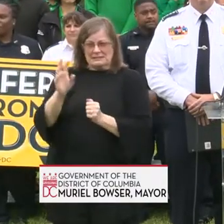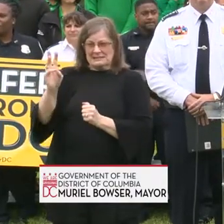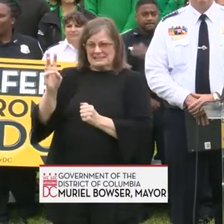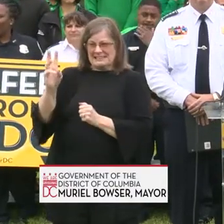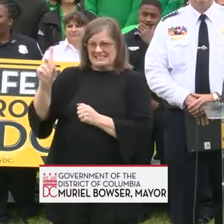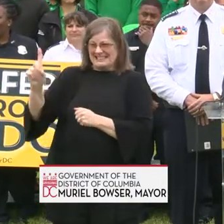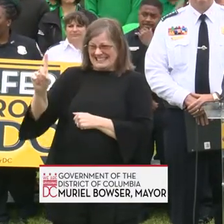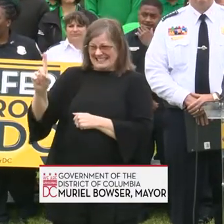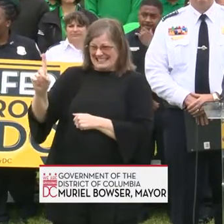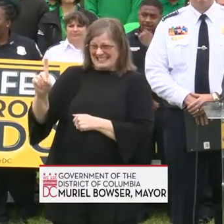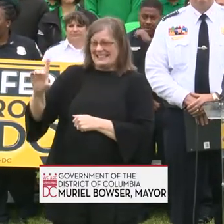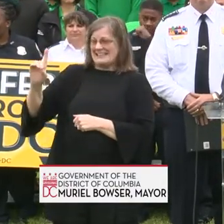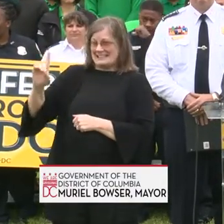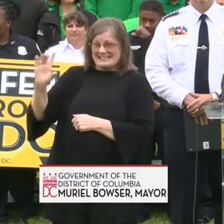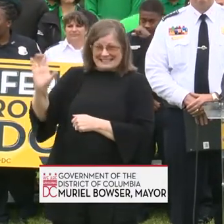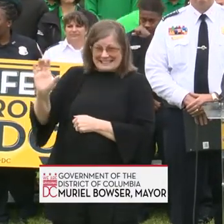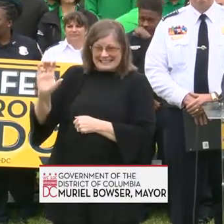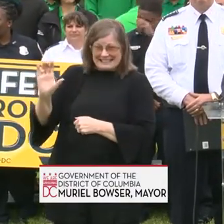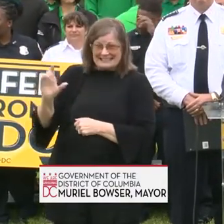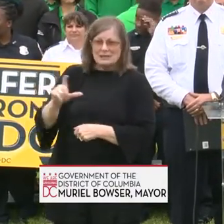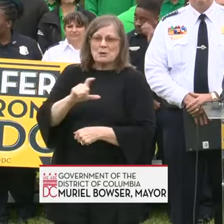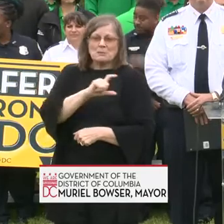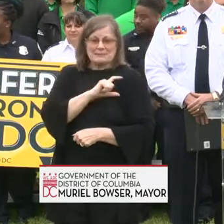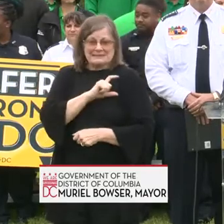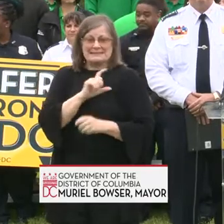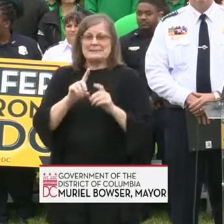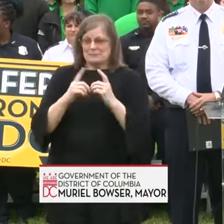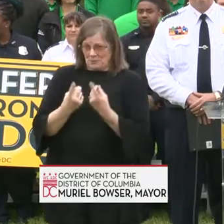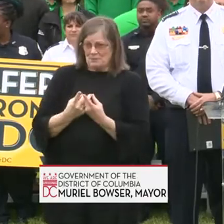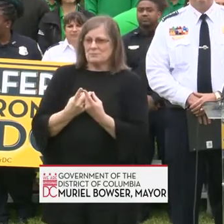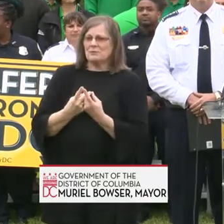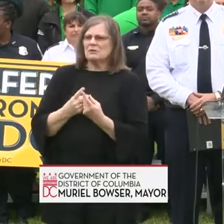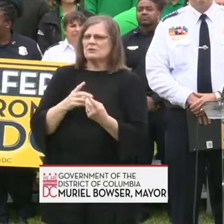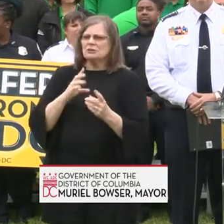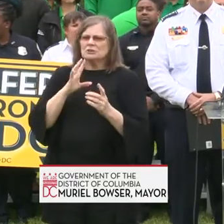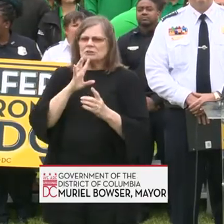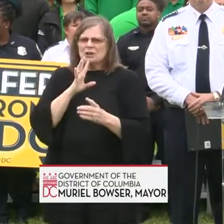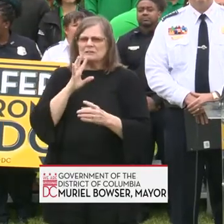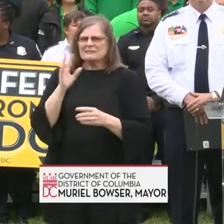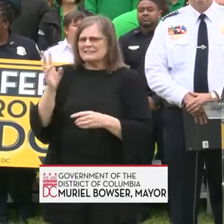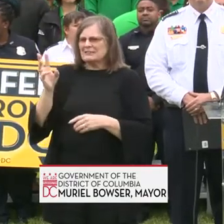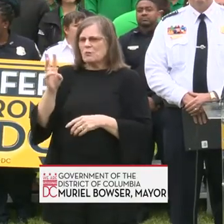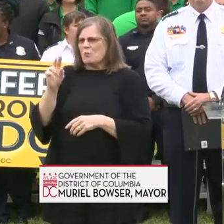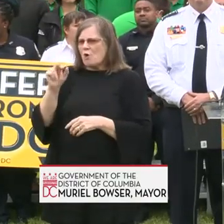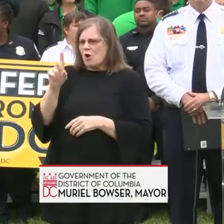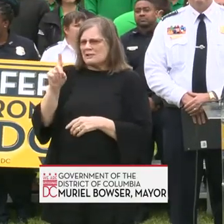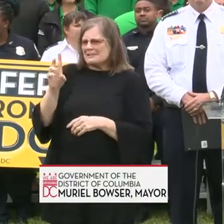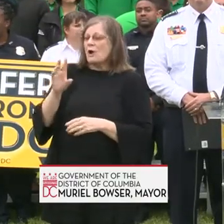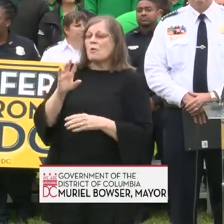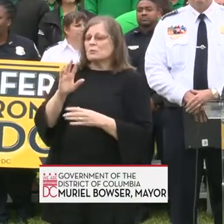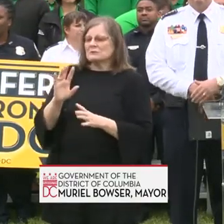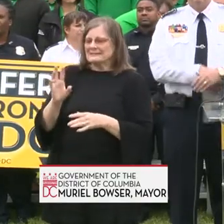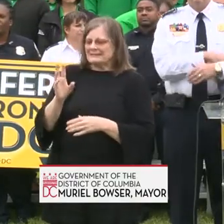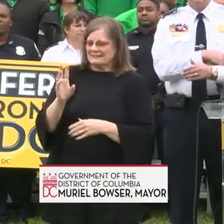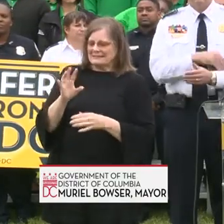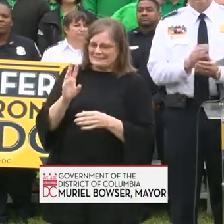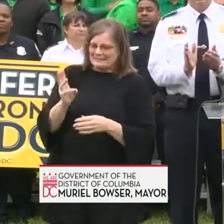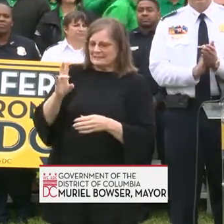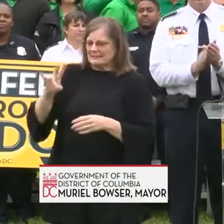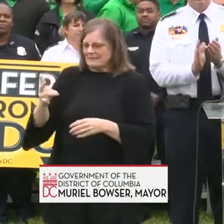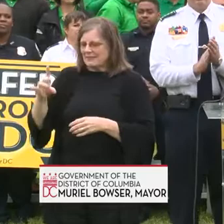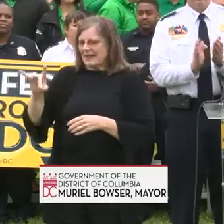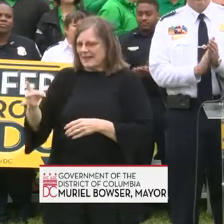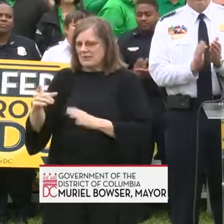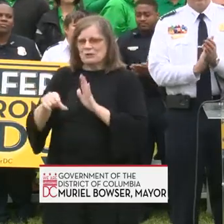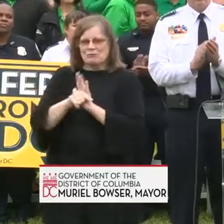Police Department to speak to about 40 young 7th and 8th grade boys from ANC 7E. Let's give Metropolitan Police Department a